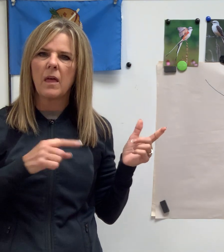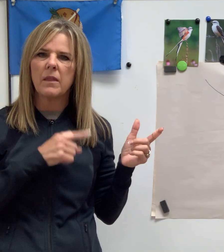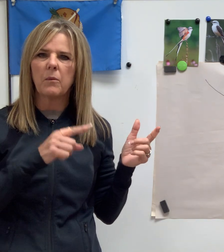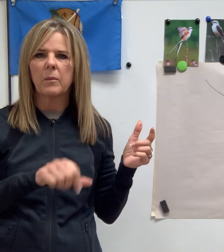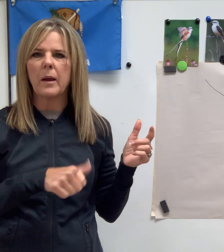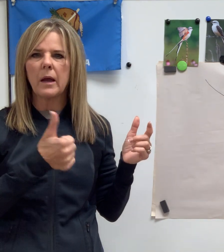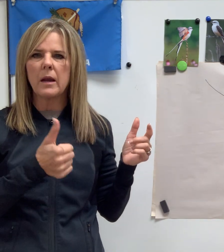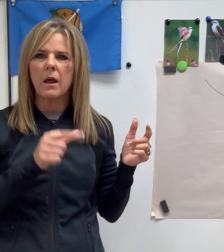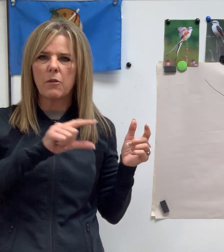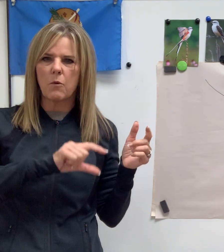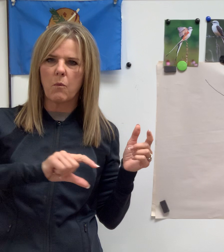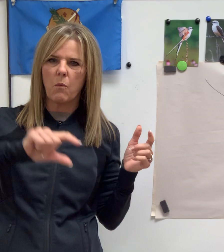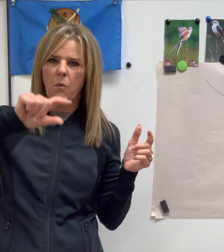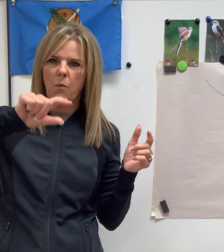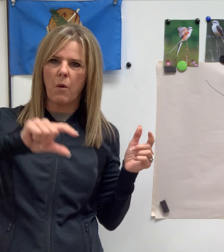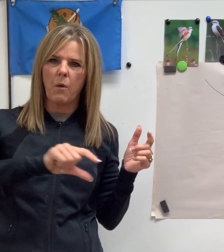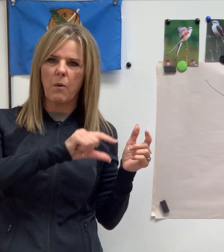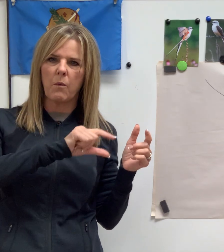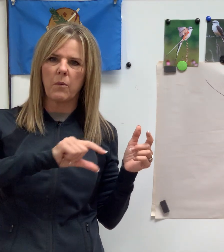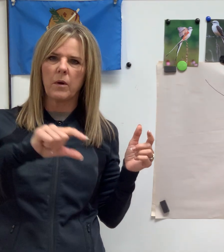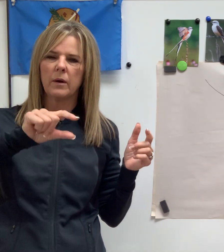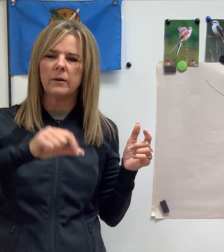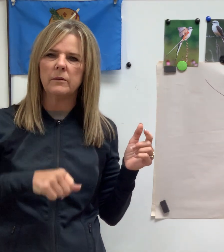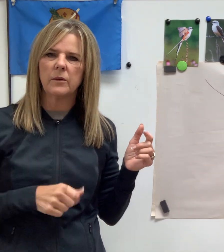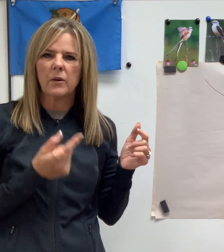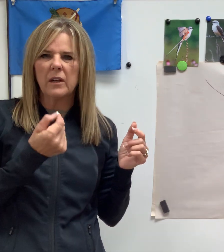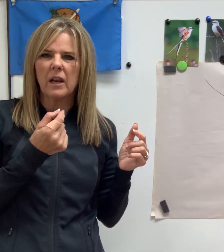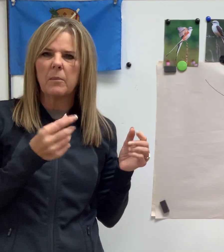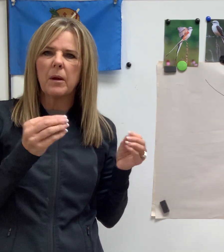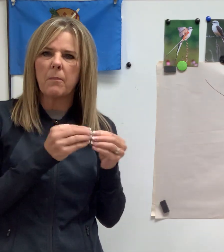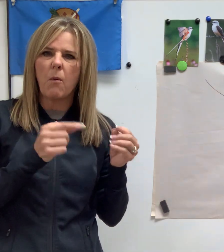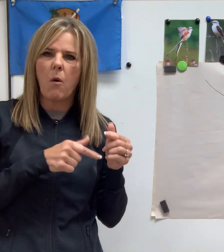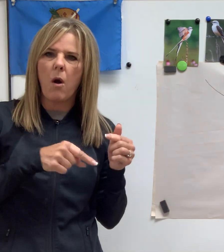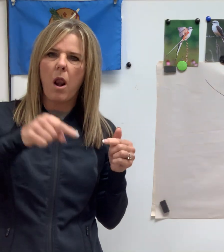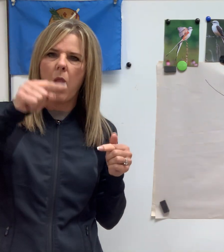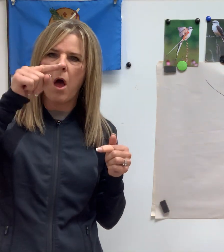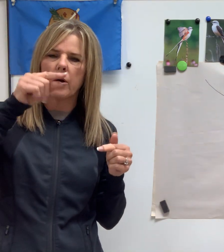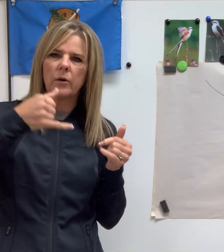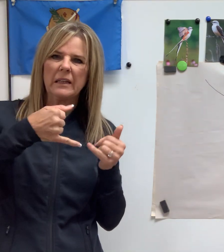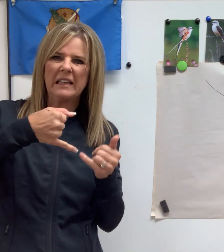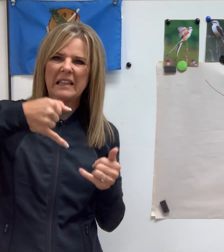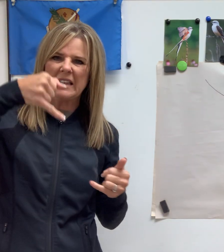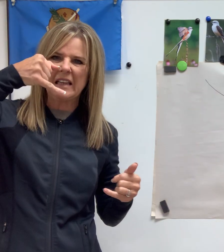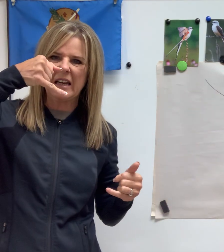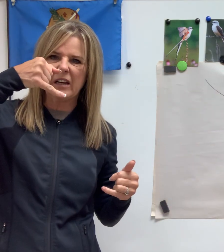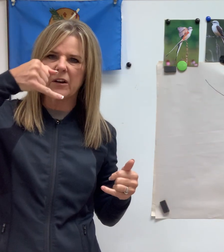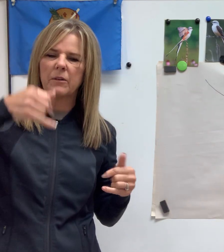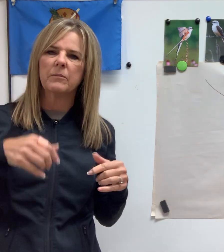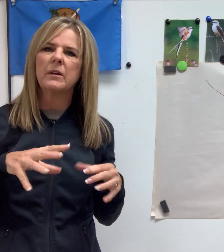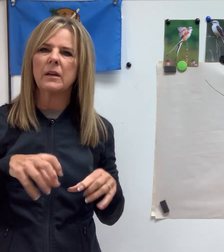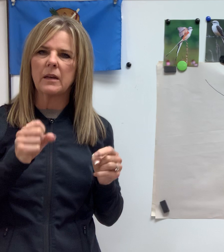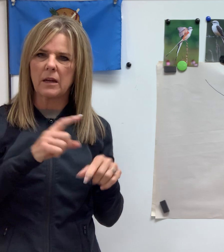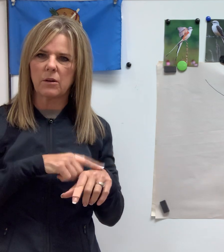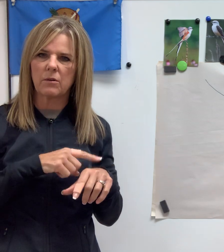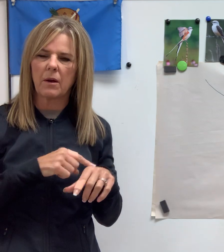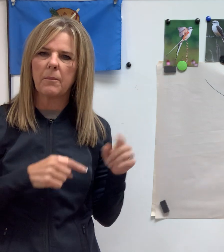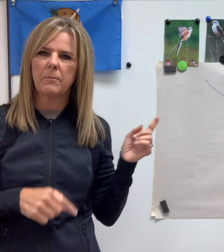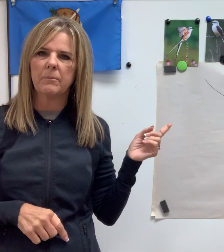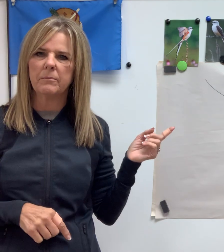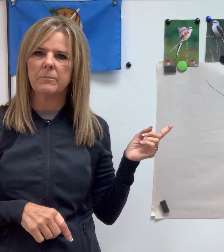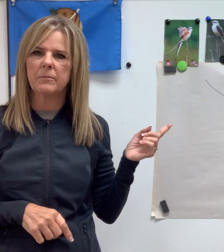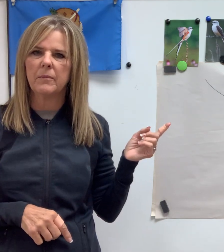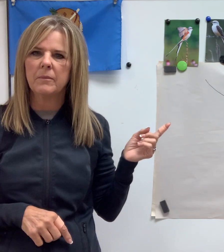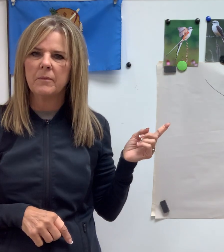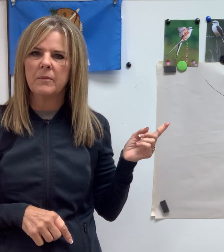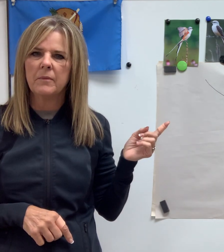another row. This time they're going to be just a little bit longer and skinnier. Again, you're going to take your time. We're just breaking it down. Take